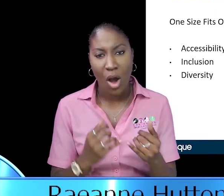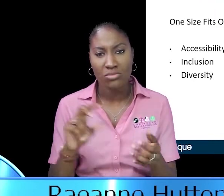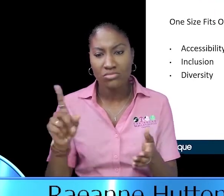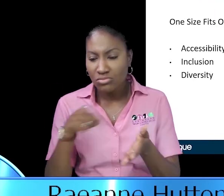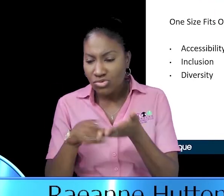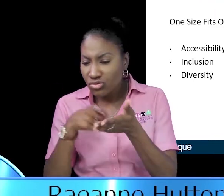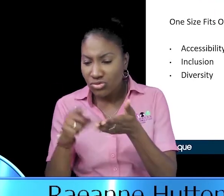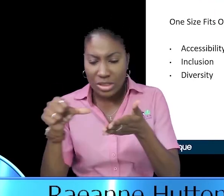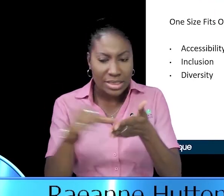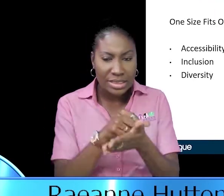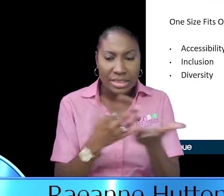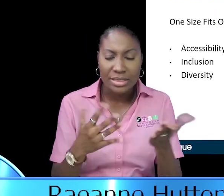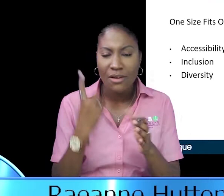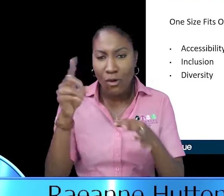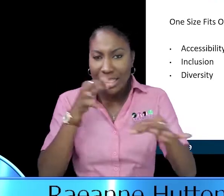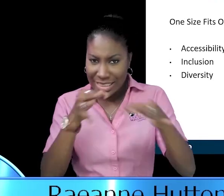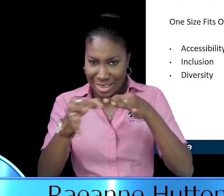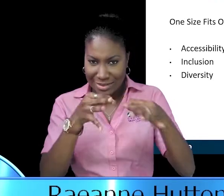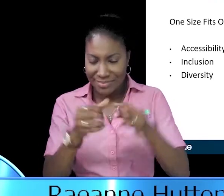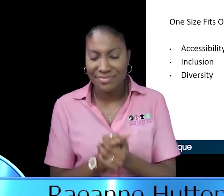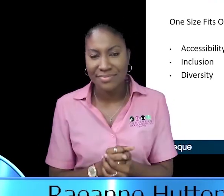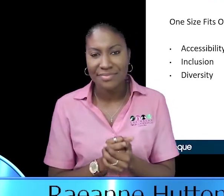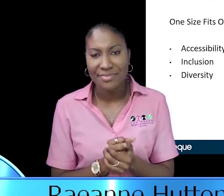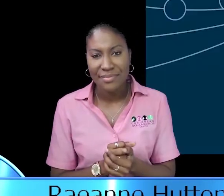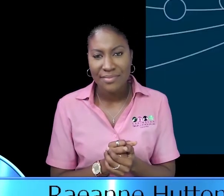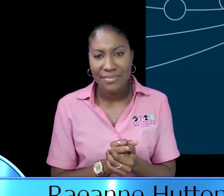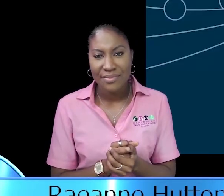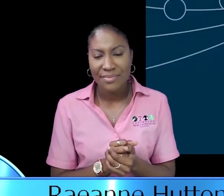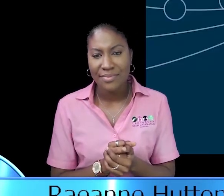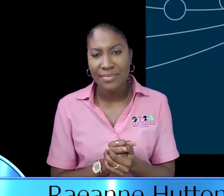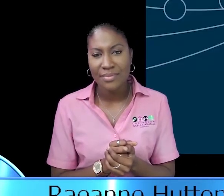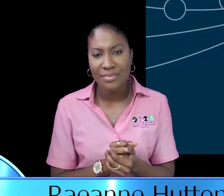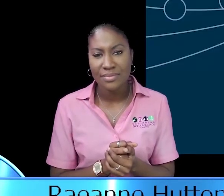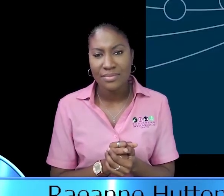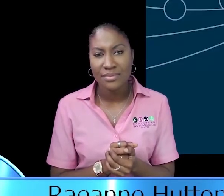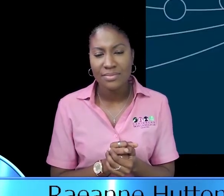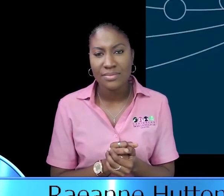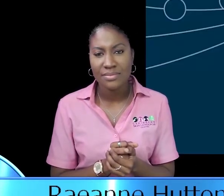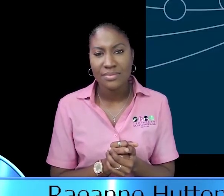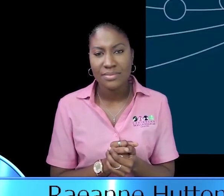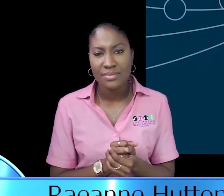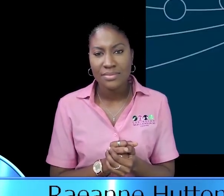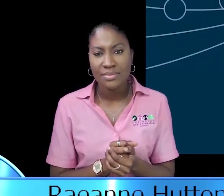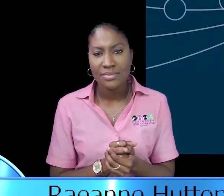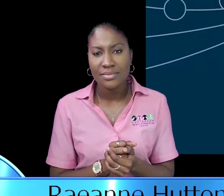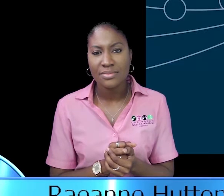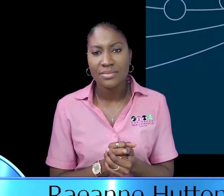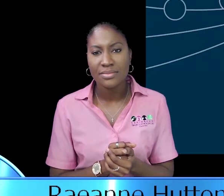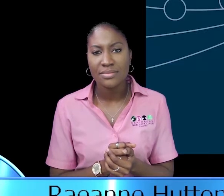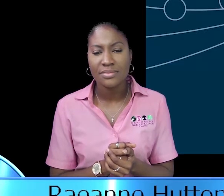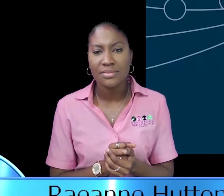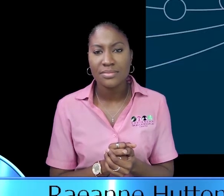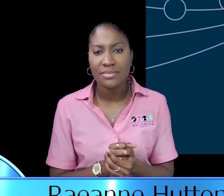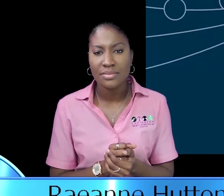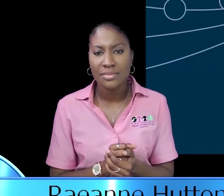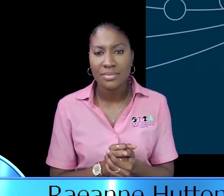Let's see what number slide. Slide 23, what is trusted tester? 2, slide view. Slide 22, what is trusted tester? Text